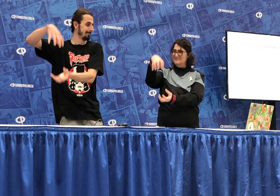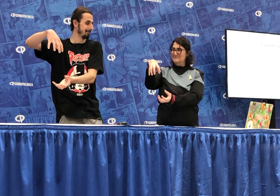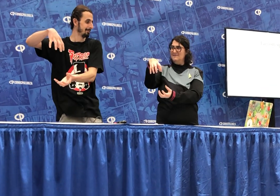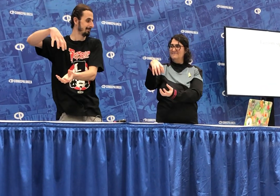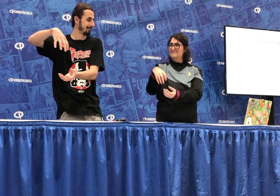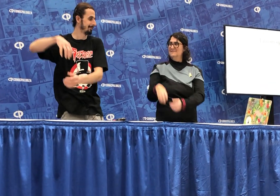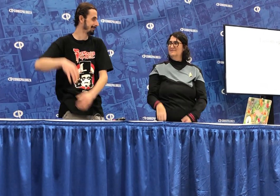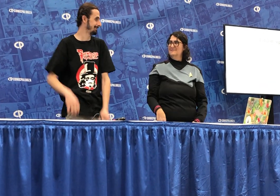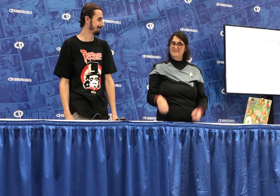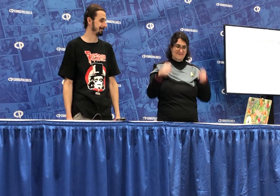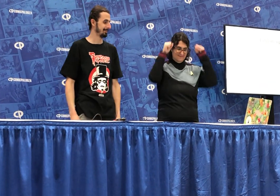Doctor Who.